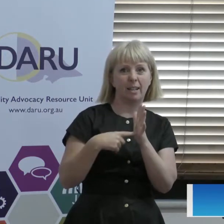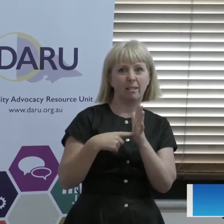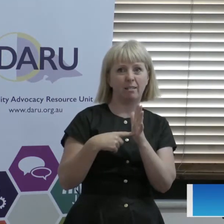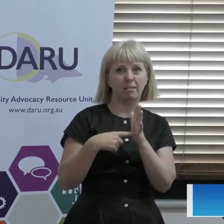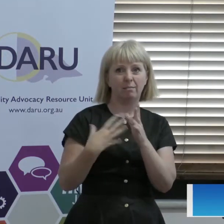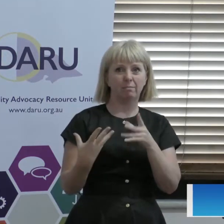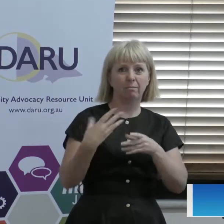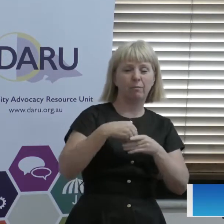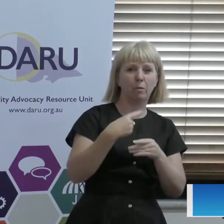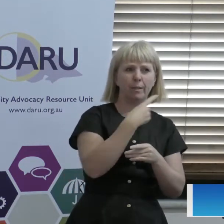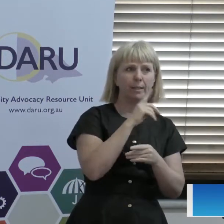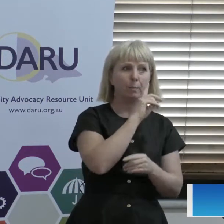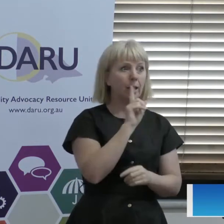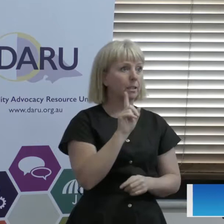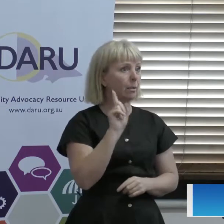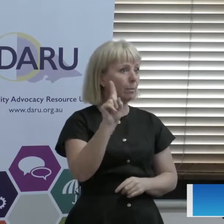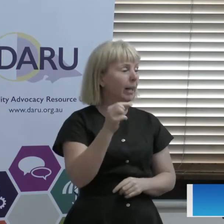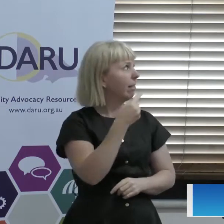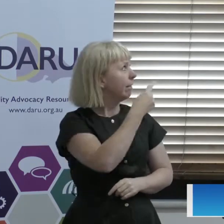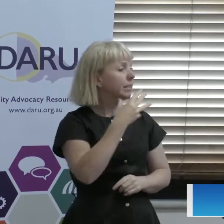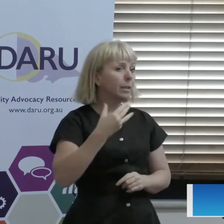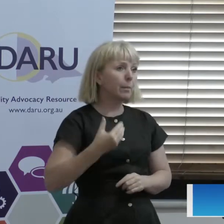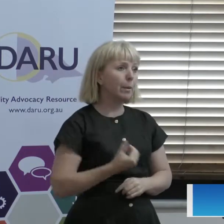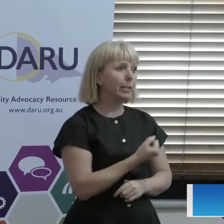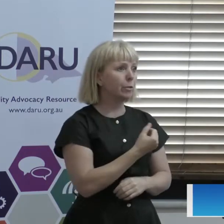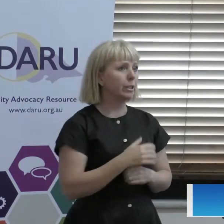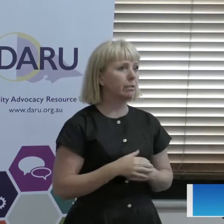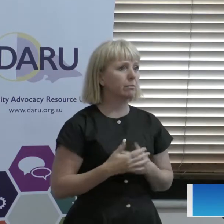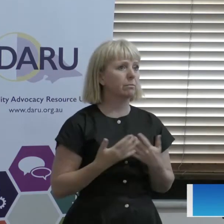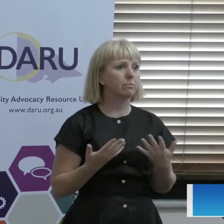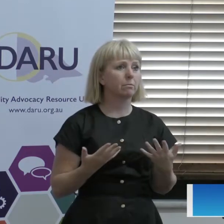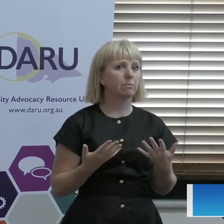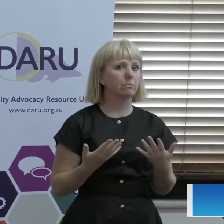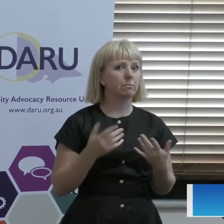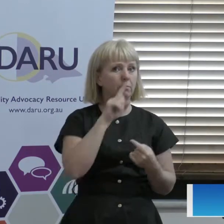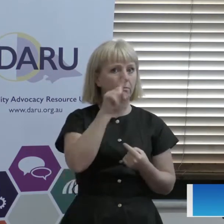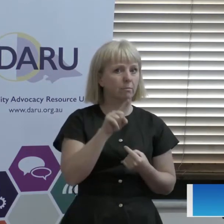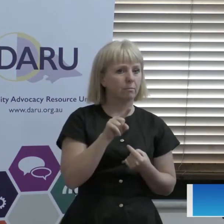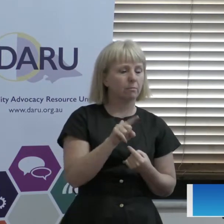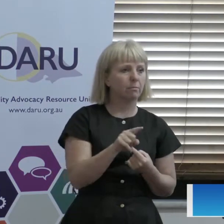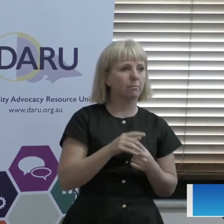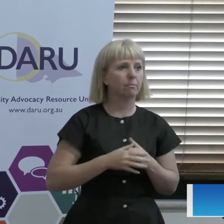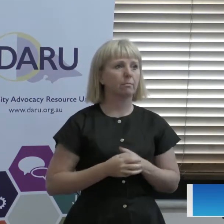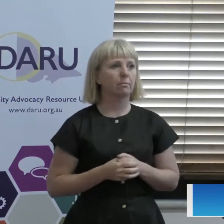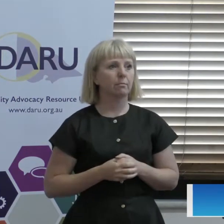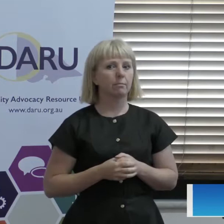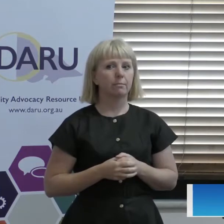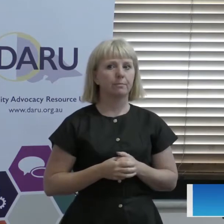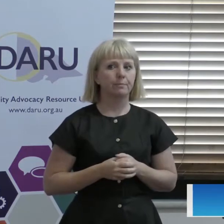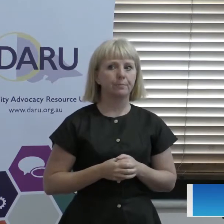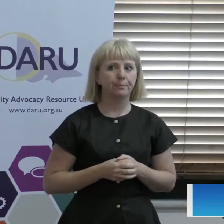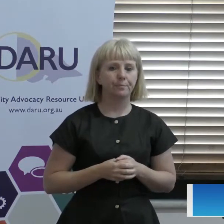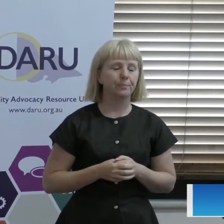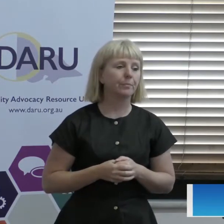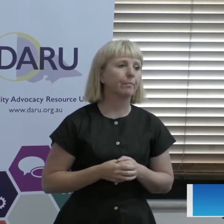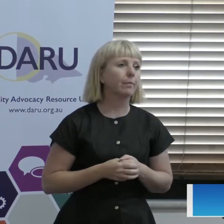it? Because, you know, it is a basic human right, communication. We all know that, which has been enshrined in law for years and years, but we know perfectly well they don't